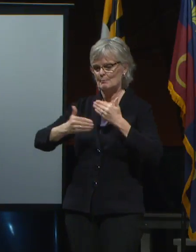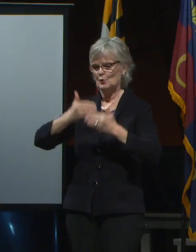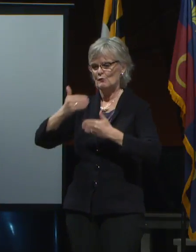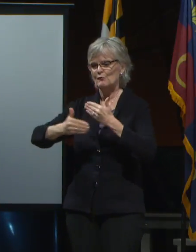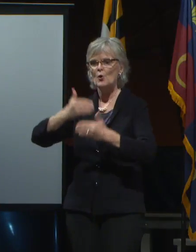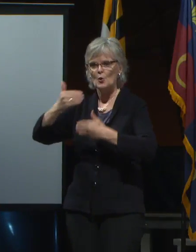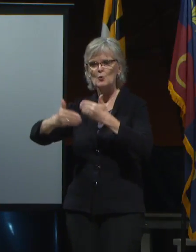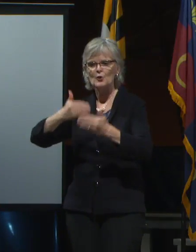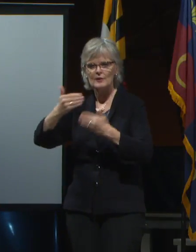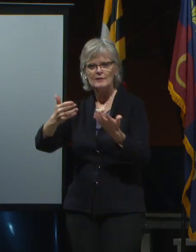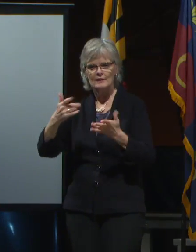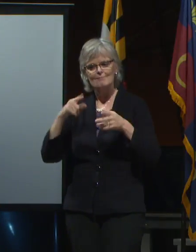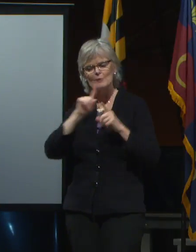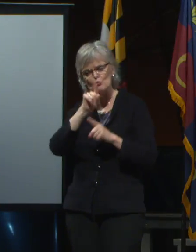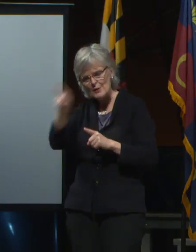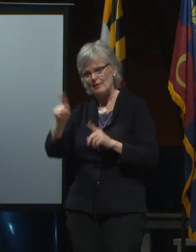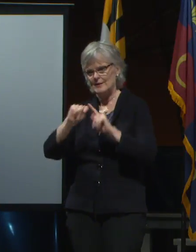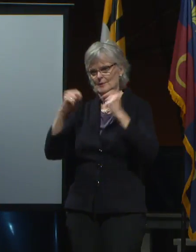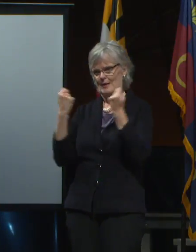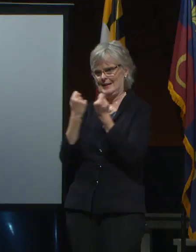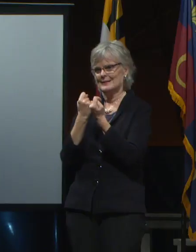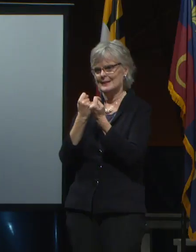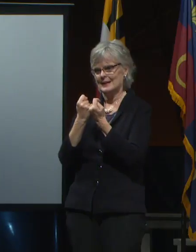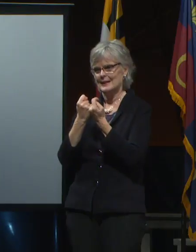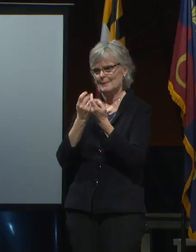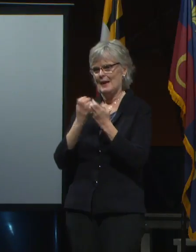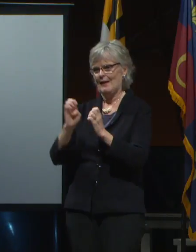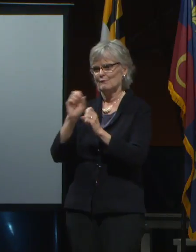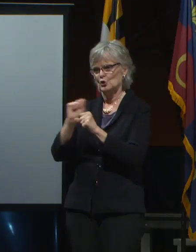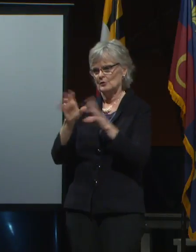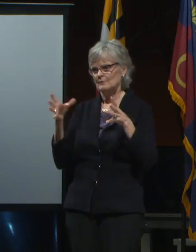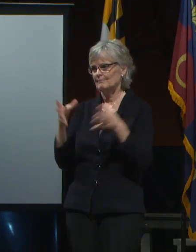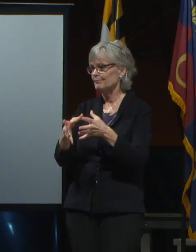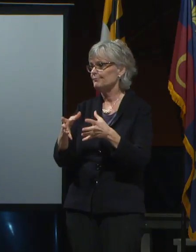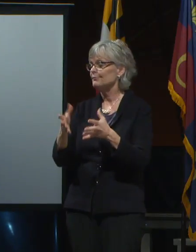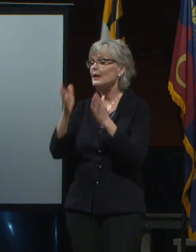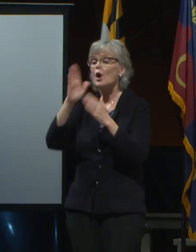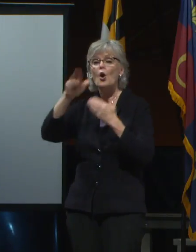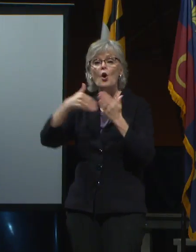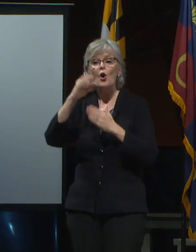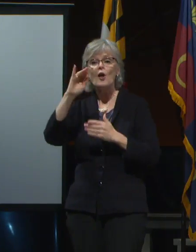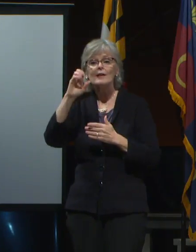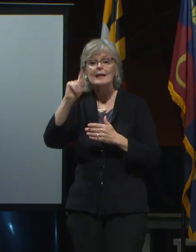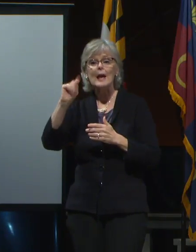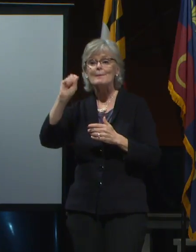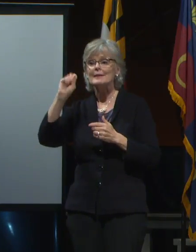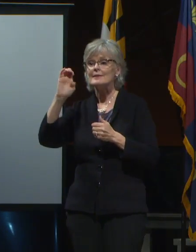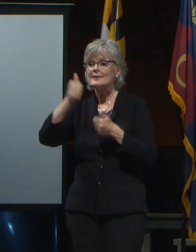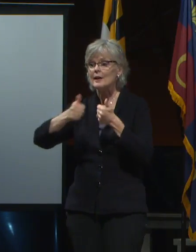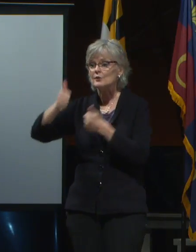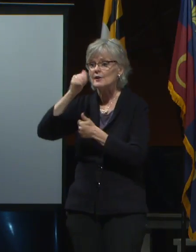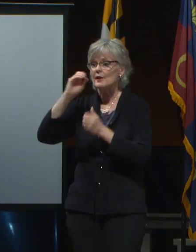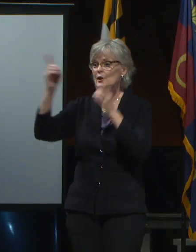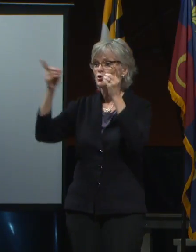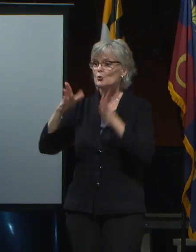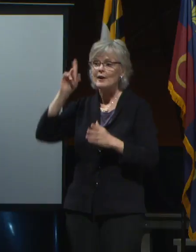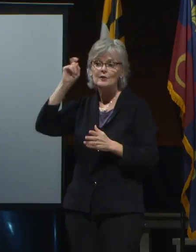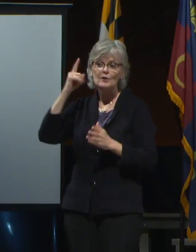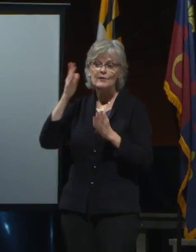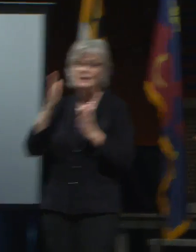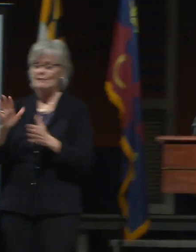a real team effort. At this time, I'd like to ask that all cabinet secretaries and directors of the